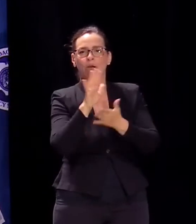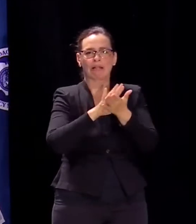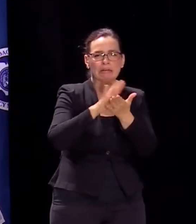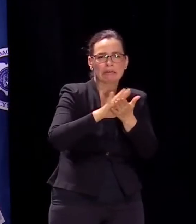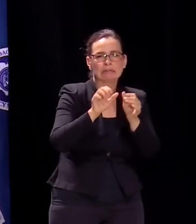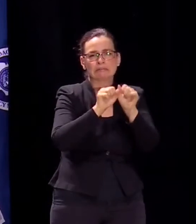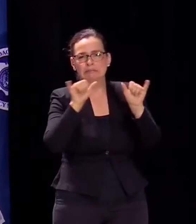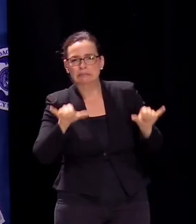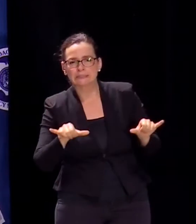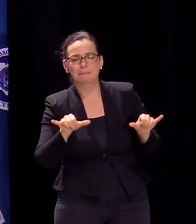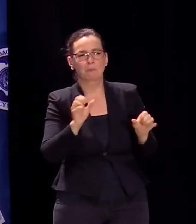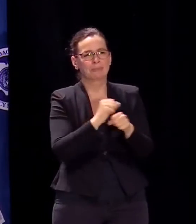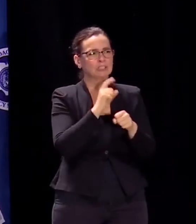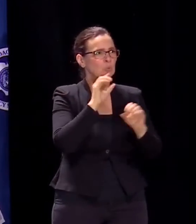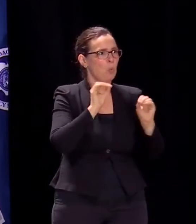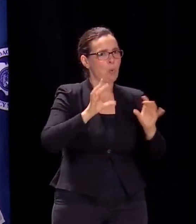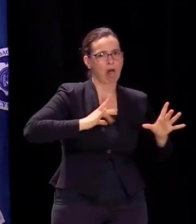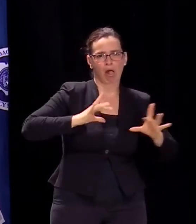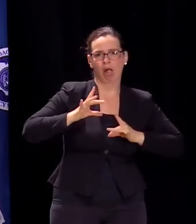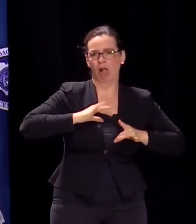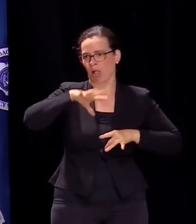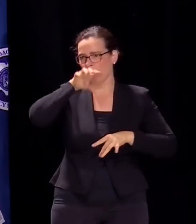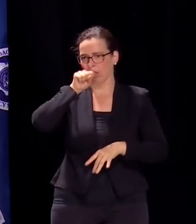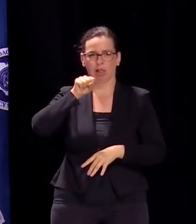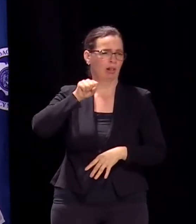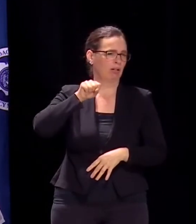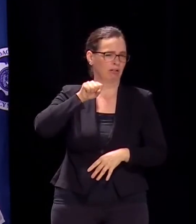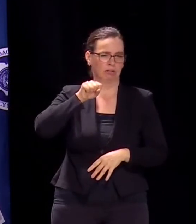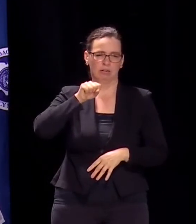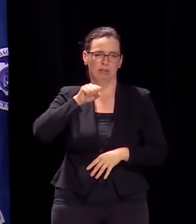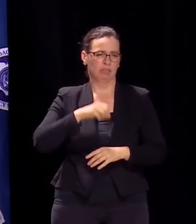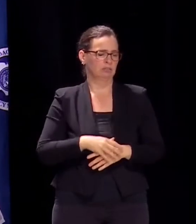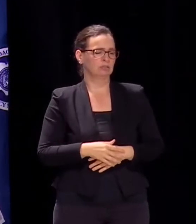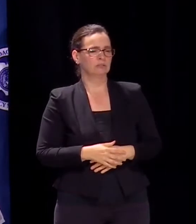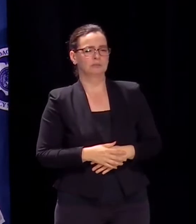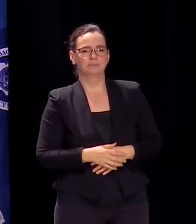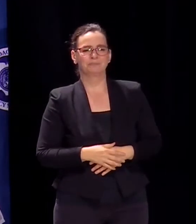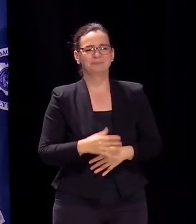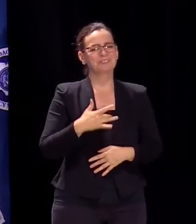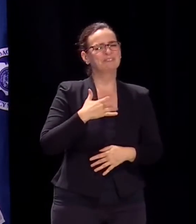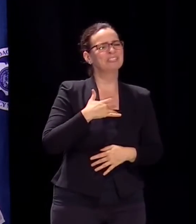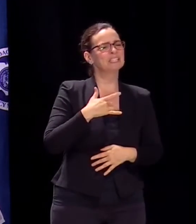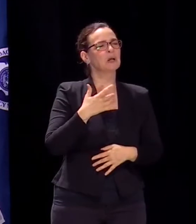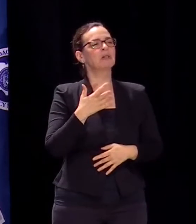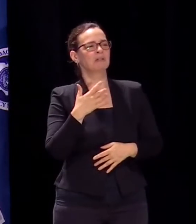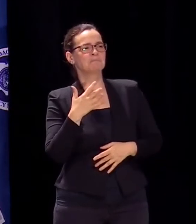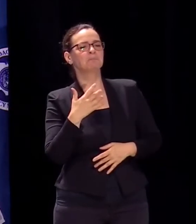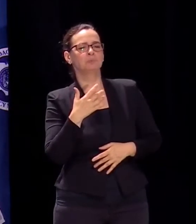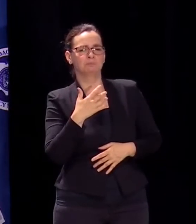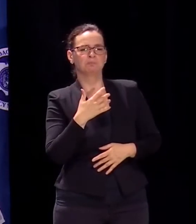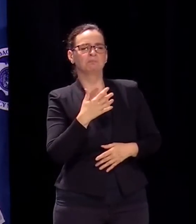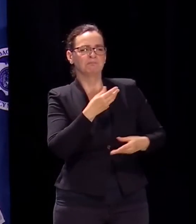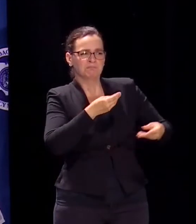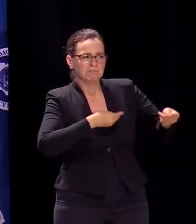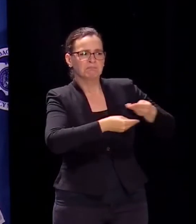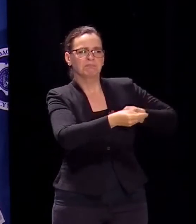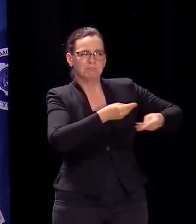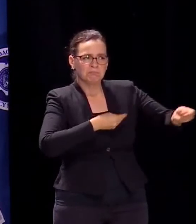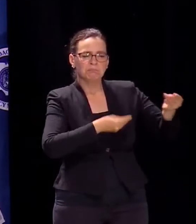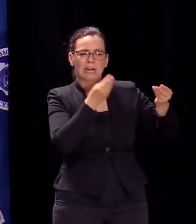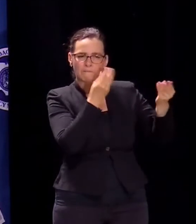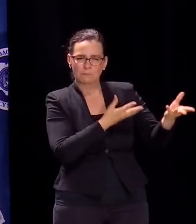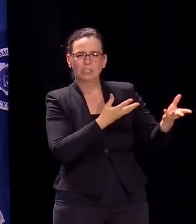it's better that a road path to reopening is starting to be given. That's what we've been asking for. If the businesses